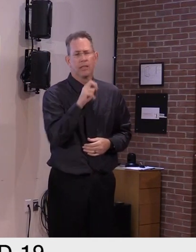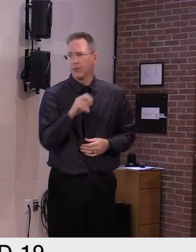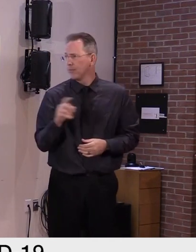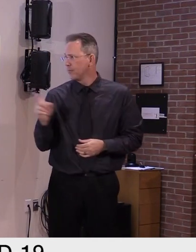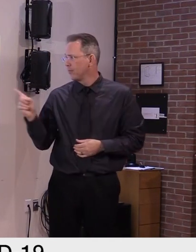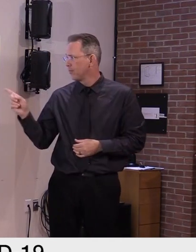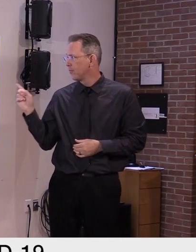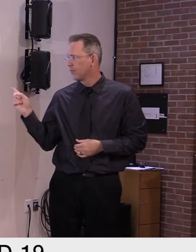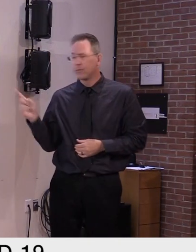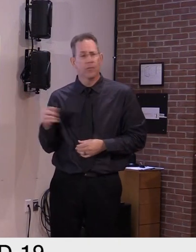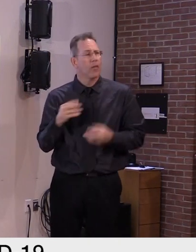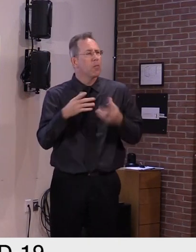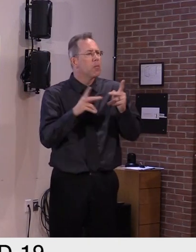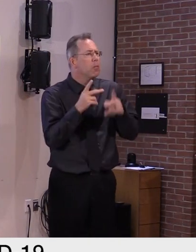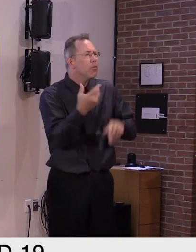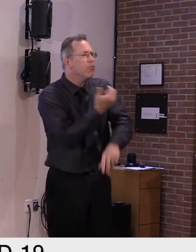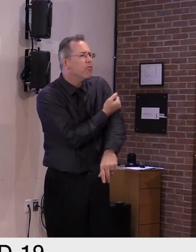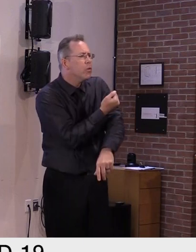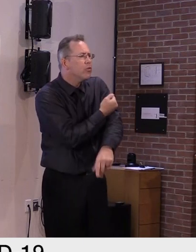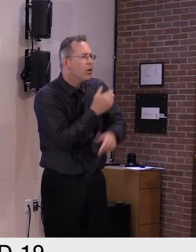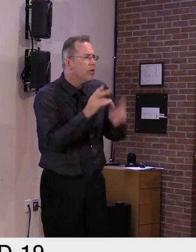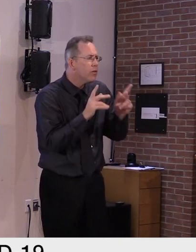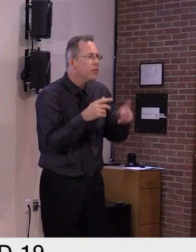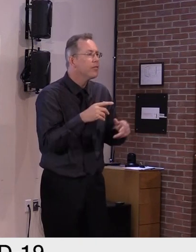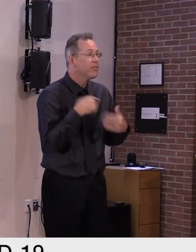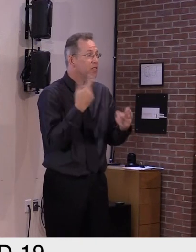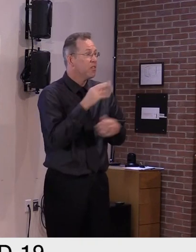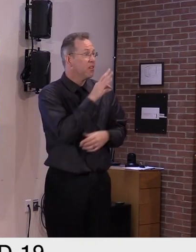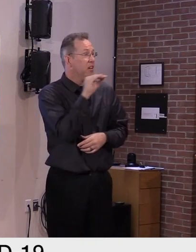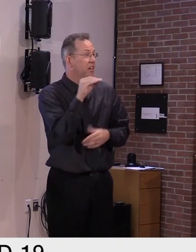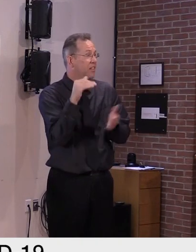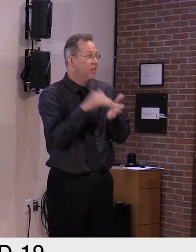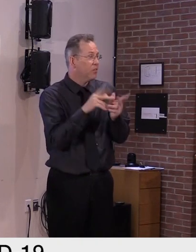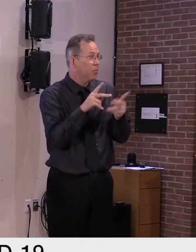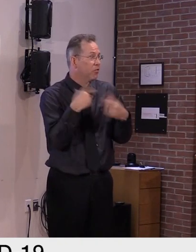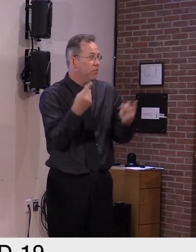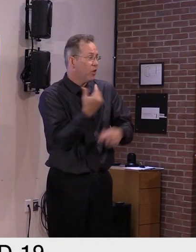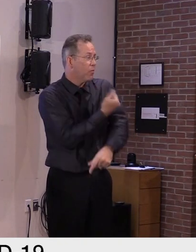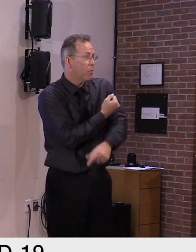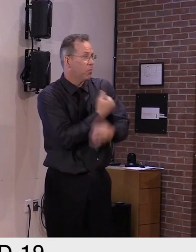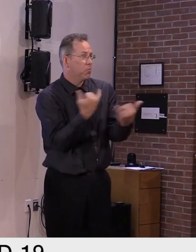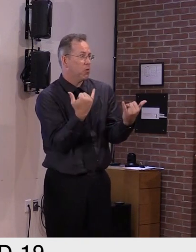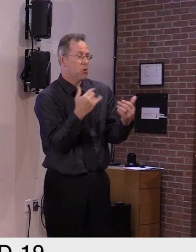90,000 plus Vermonters have received their flu vaccine to date. That's up